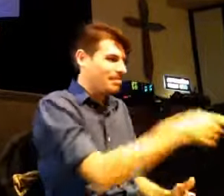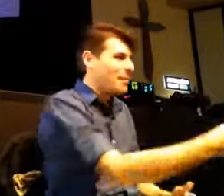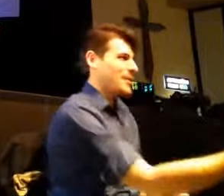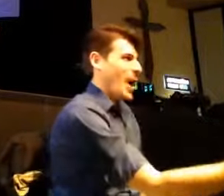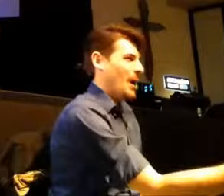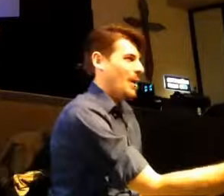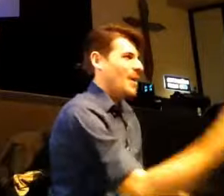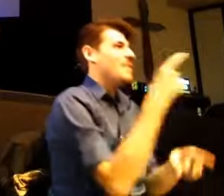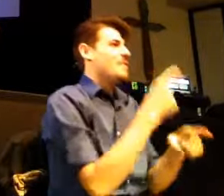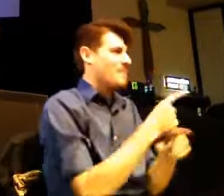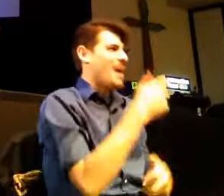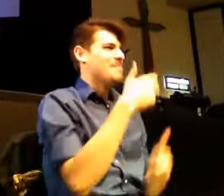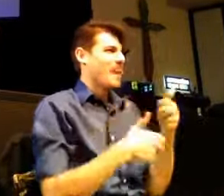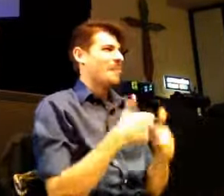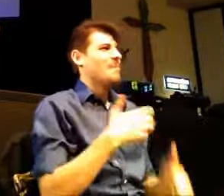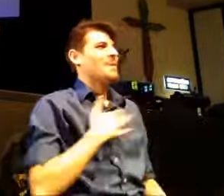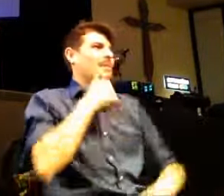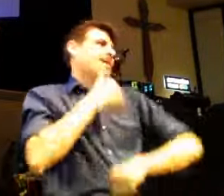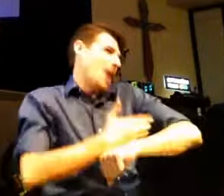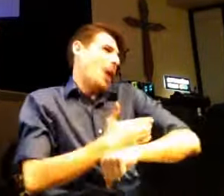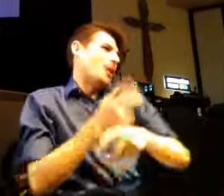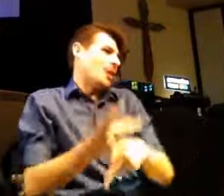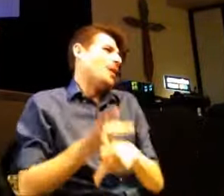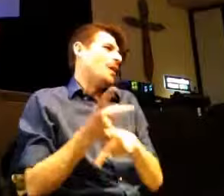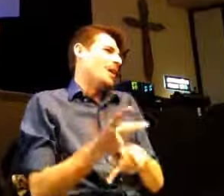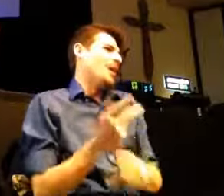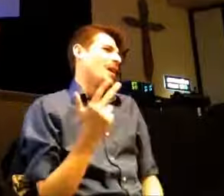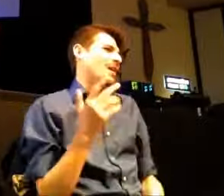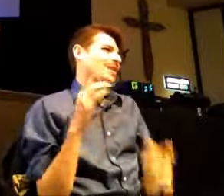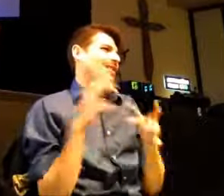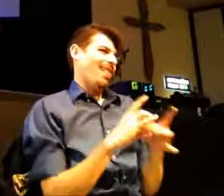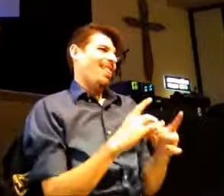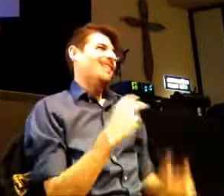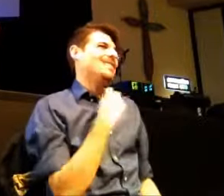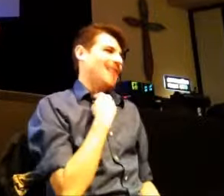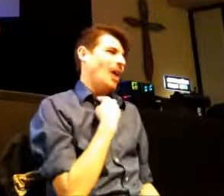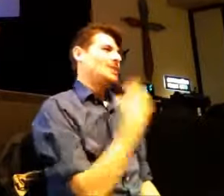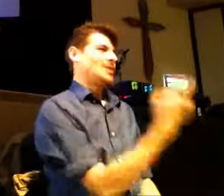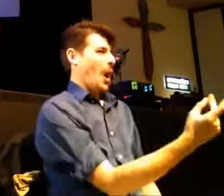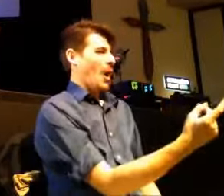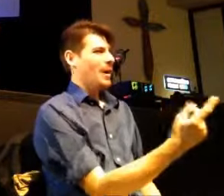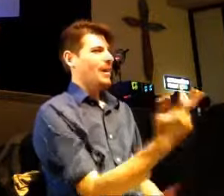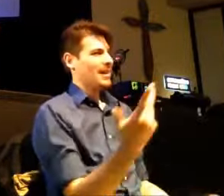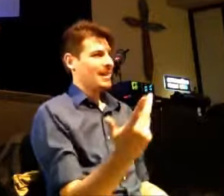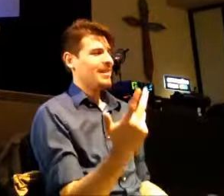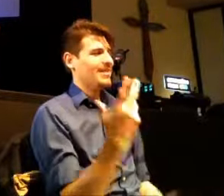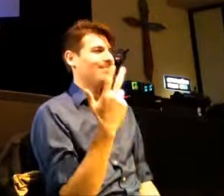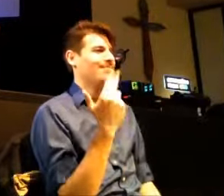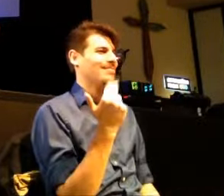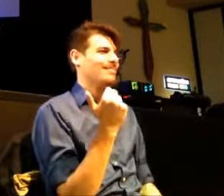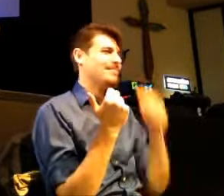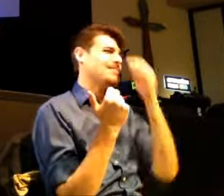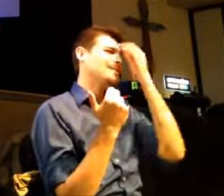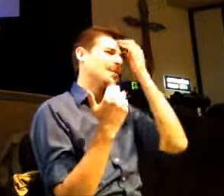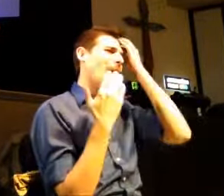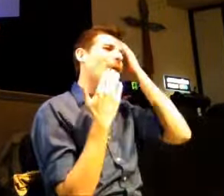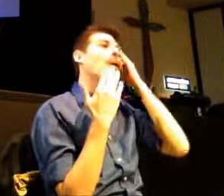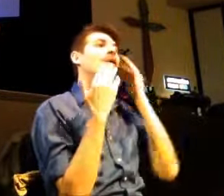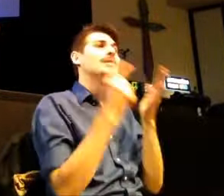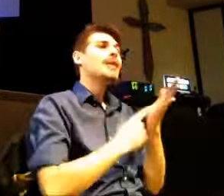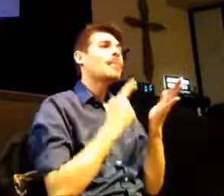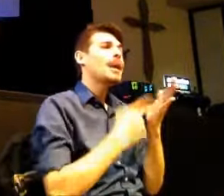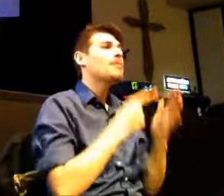my daughter unattach from the leash? That was the problem I need to solve. But here's the thing. Sometimes when we run, we only make it